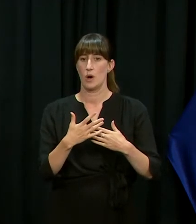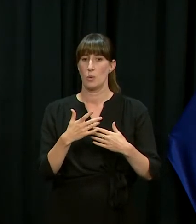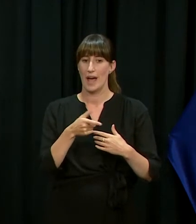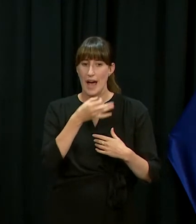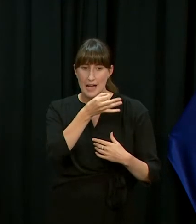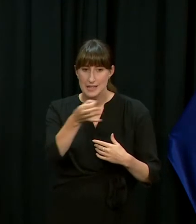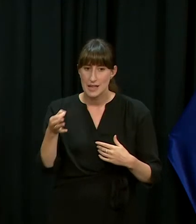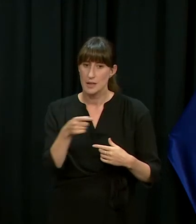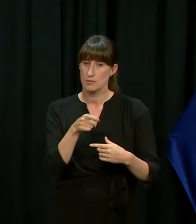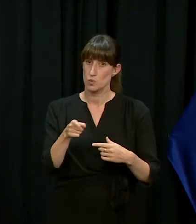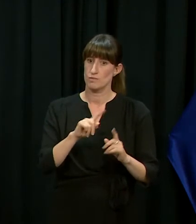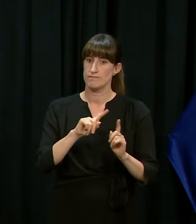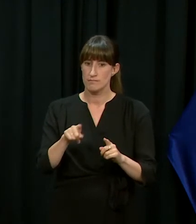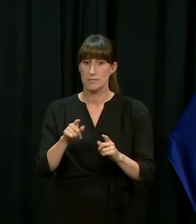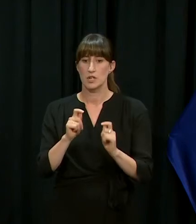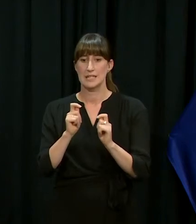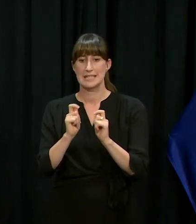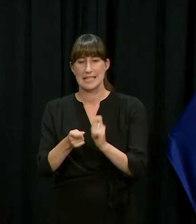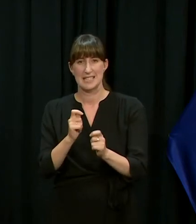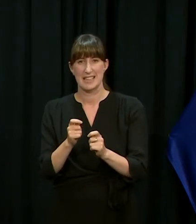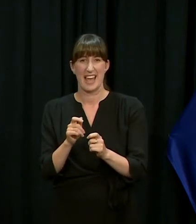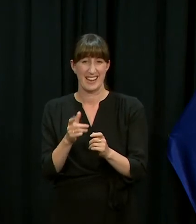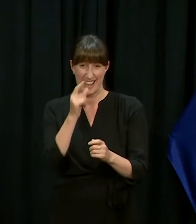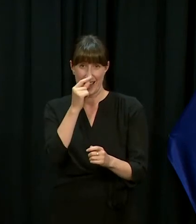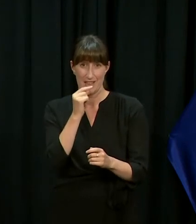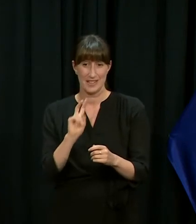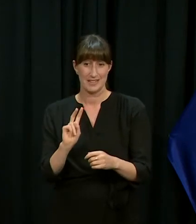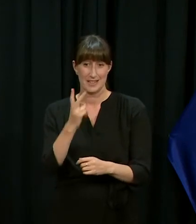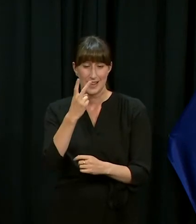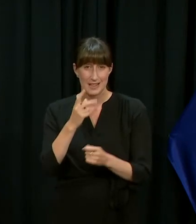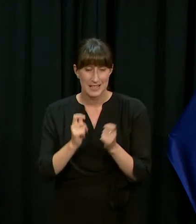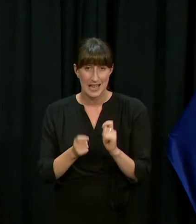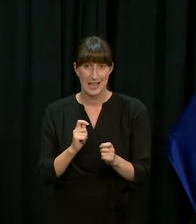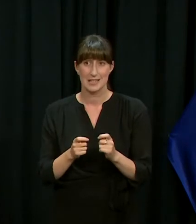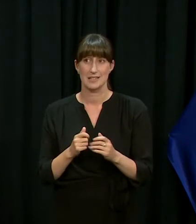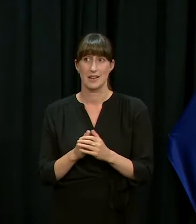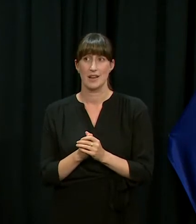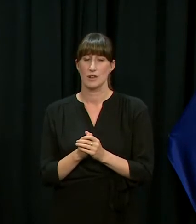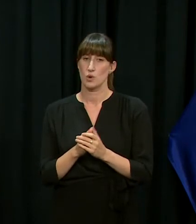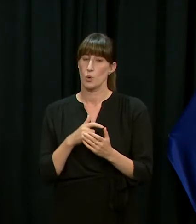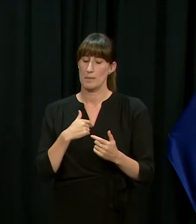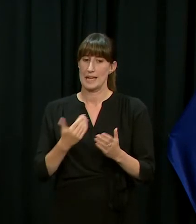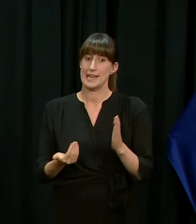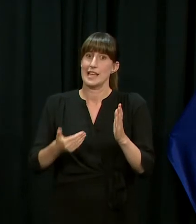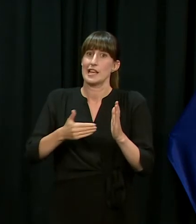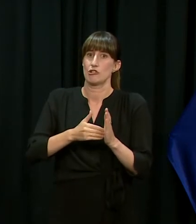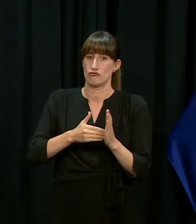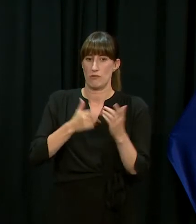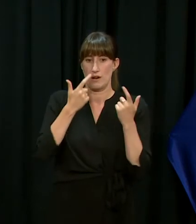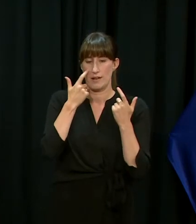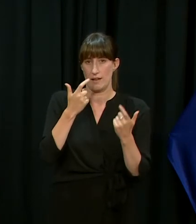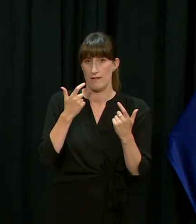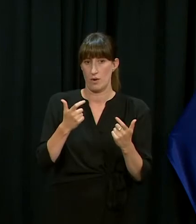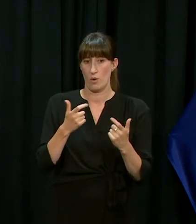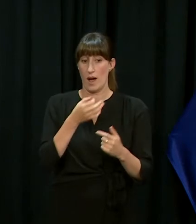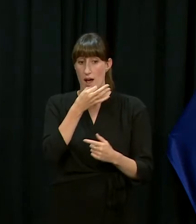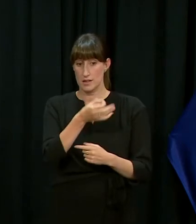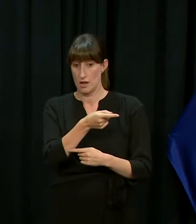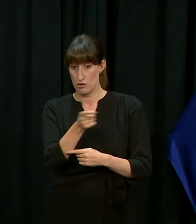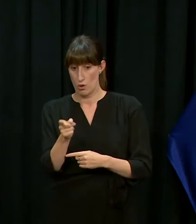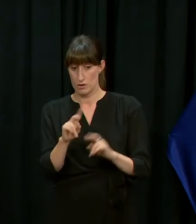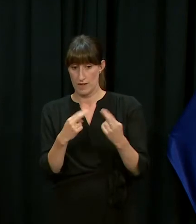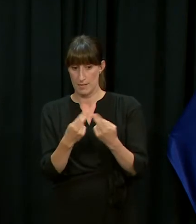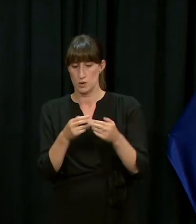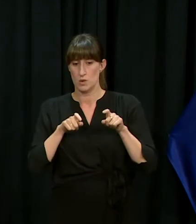close contacts from the classroom. And so, of course, applying a really cautious approach, and we're asking those families to stay in isolation longer than